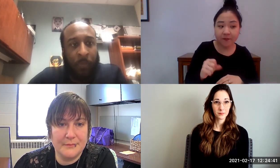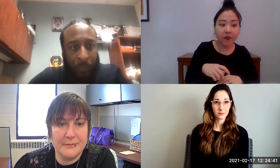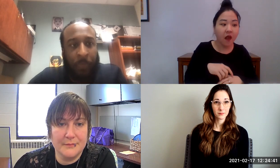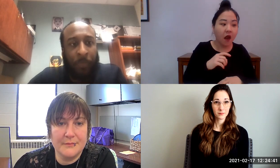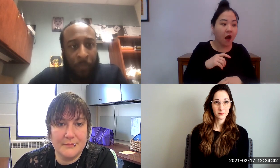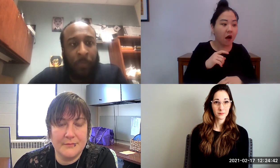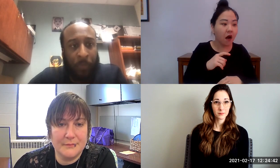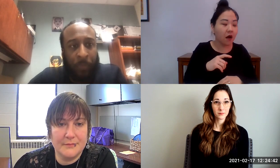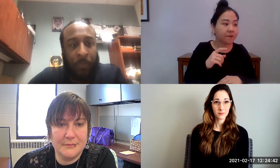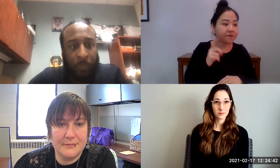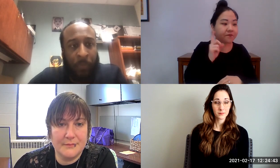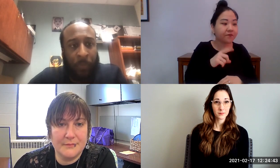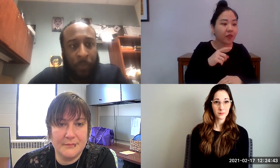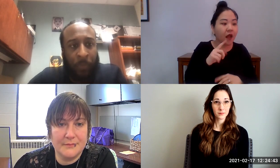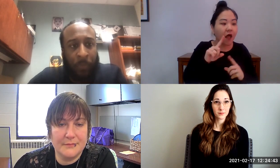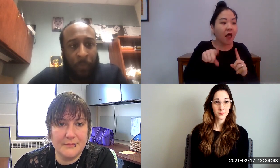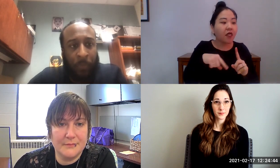was.